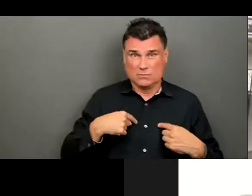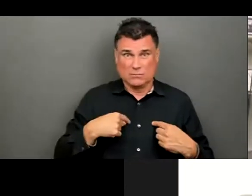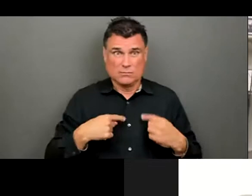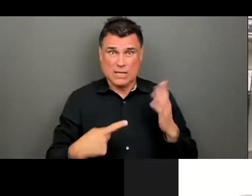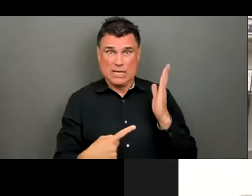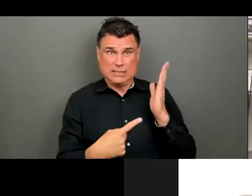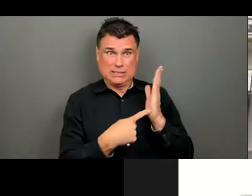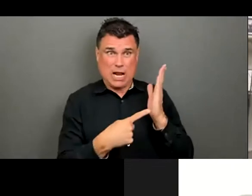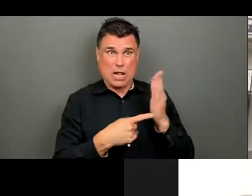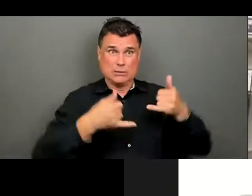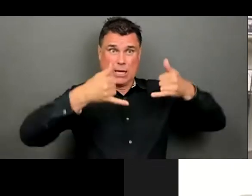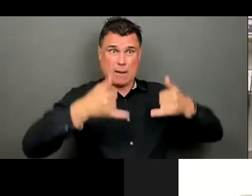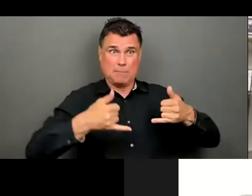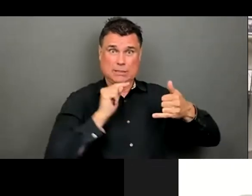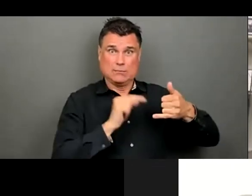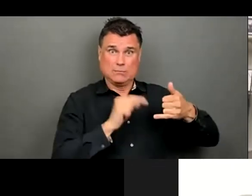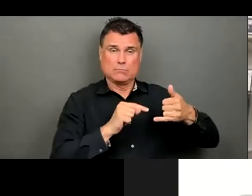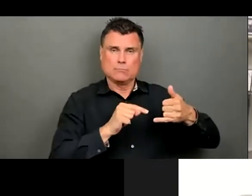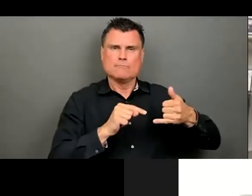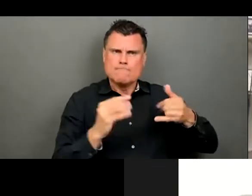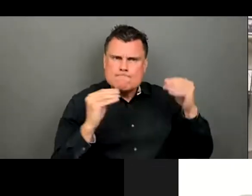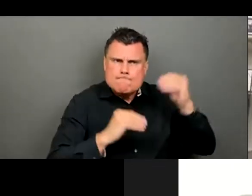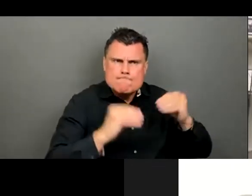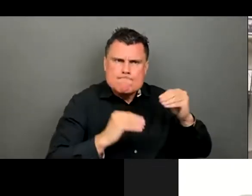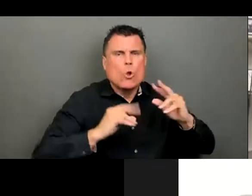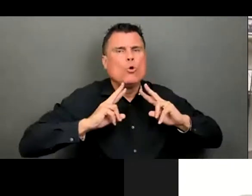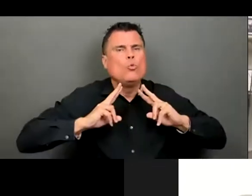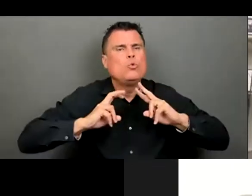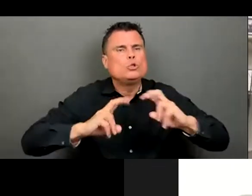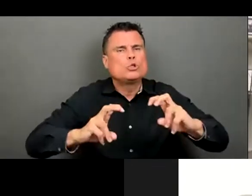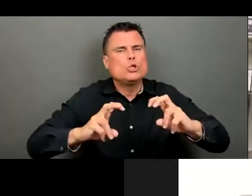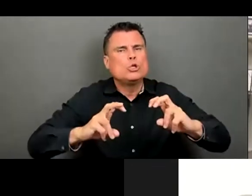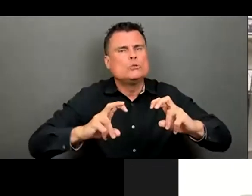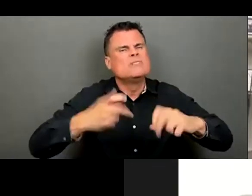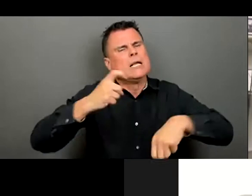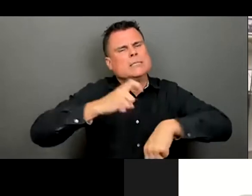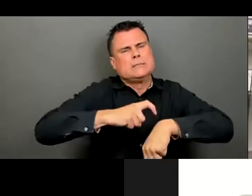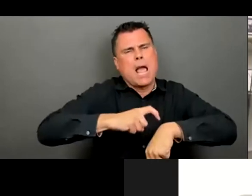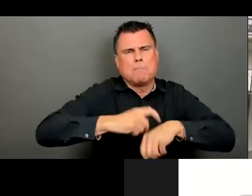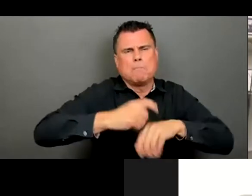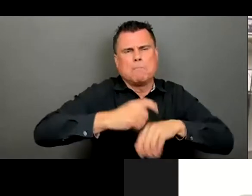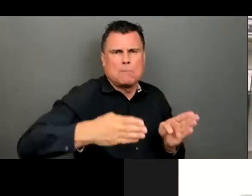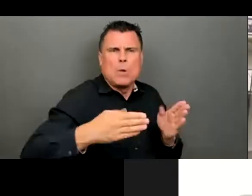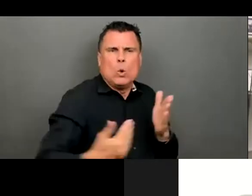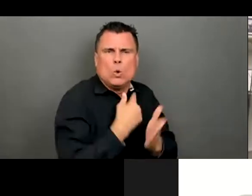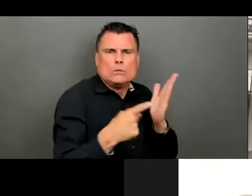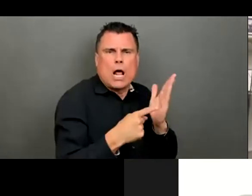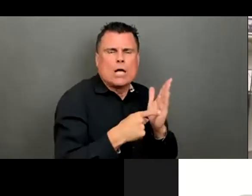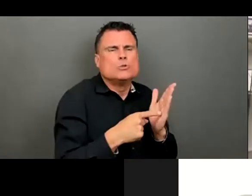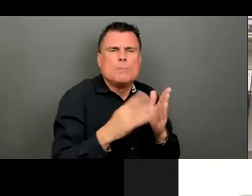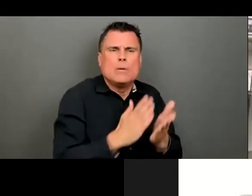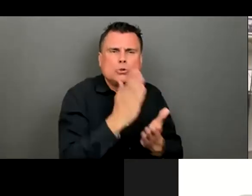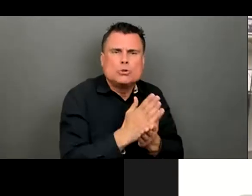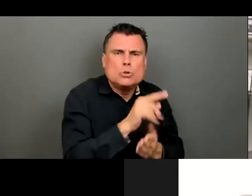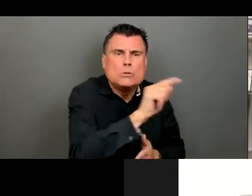DRR, so that we will be able to create a guide manual or a certain way